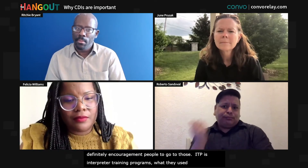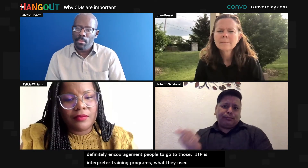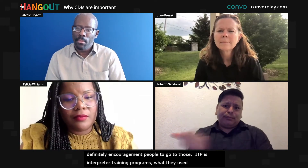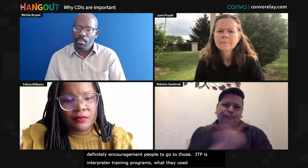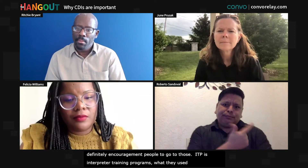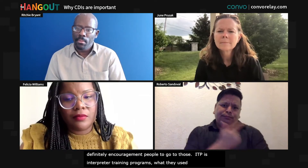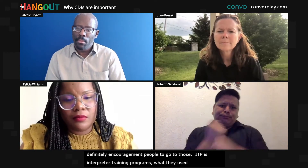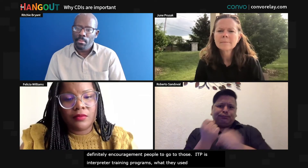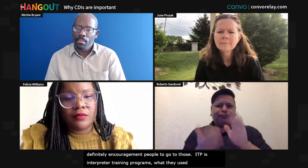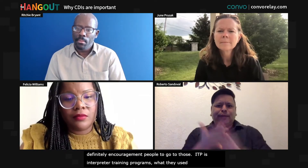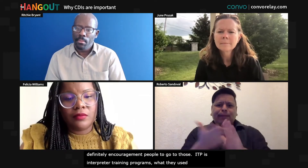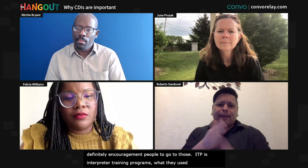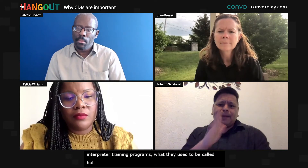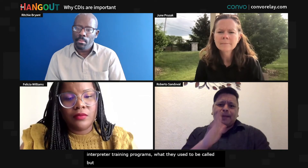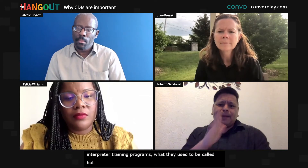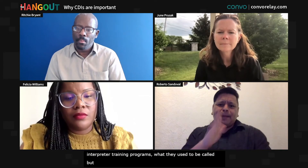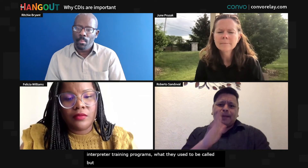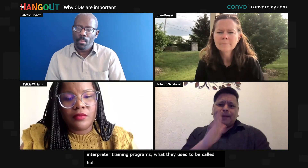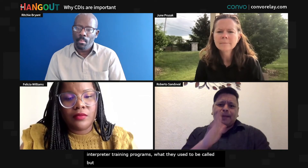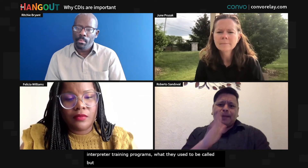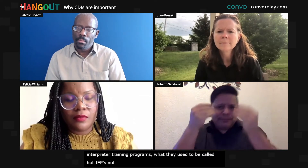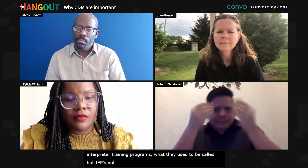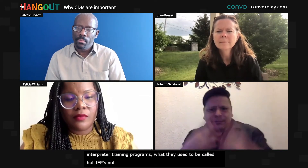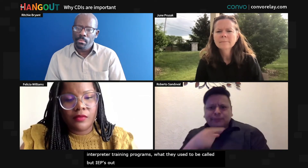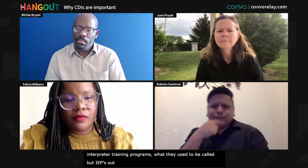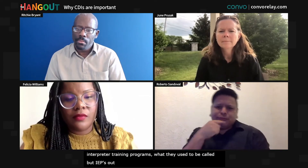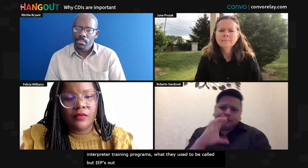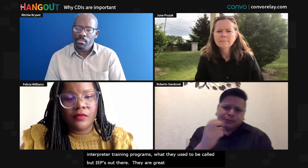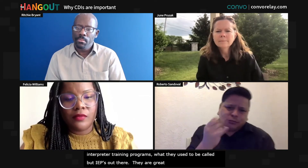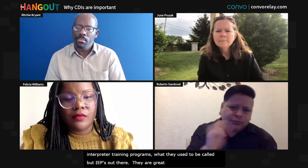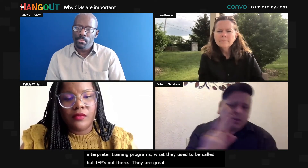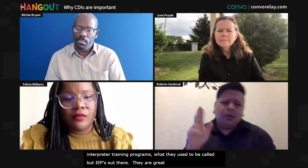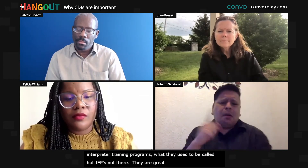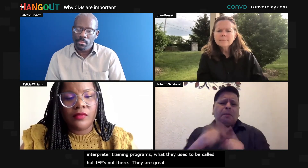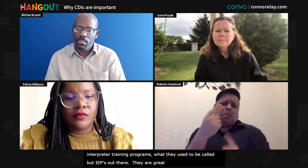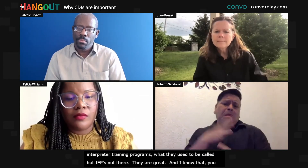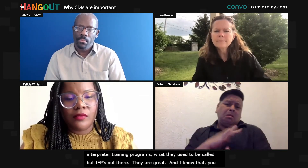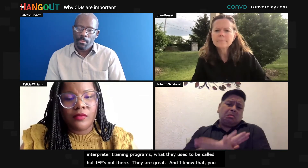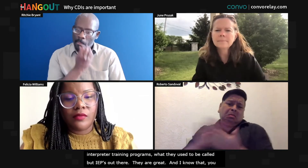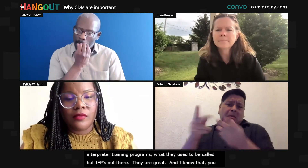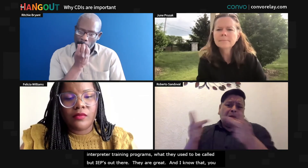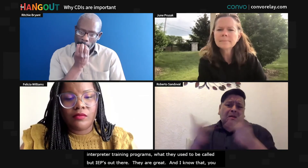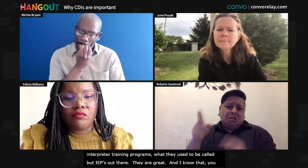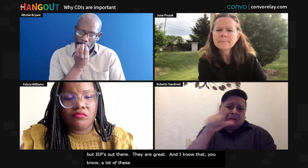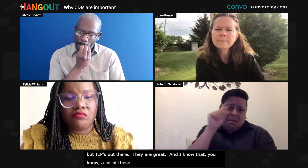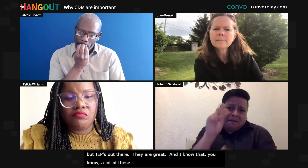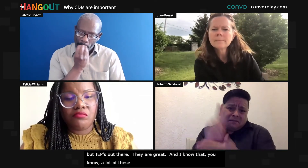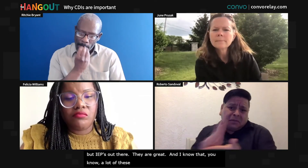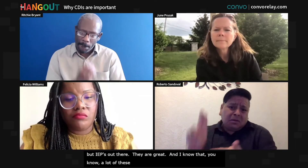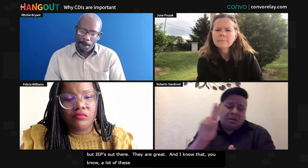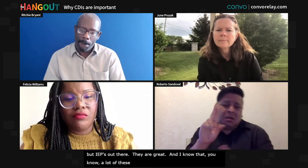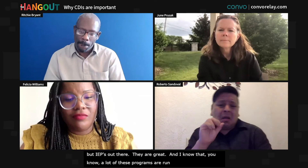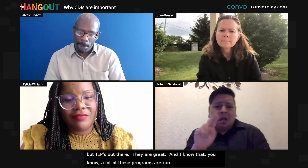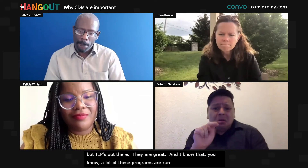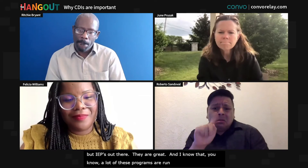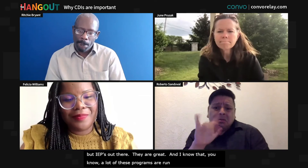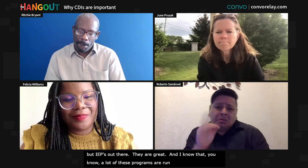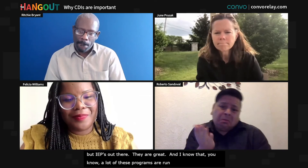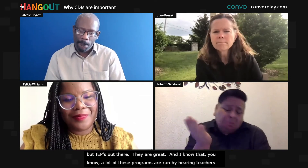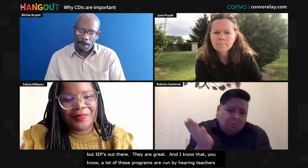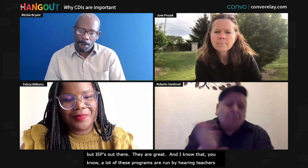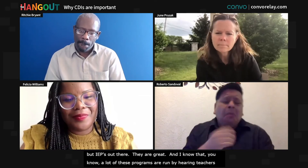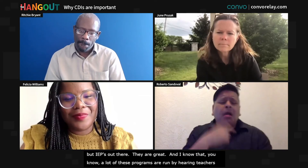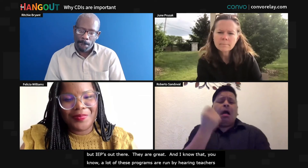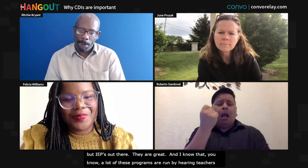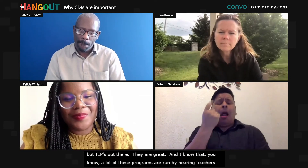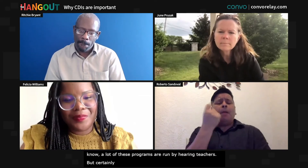they are they are great. And I know that a lot of these programs are run by hearing teachers, but certainly a nice place that